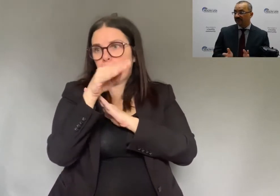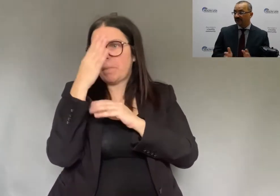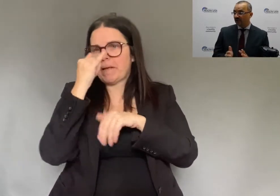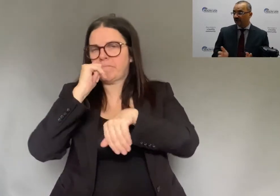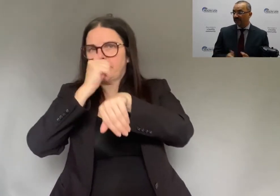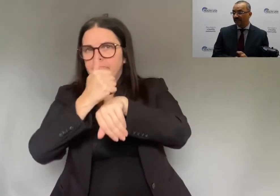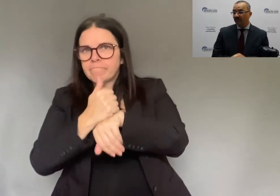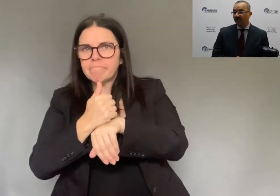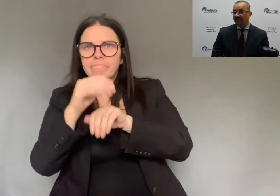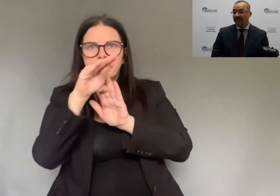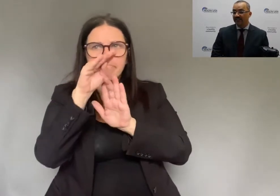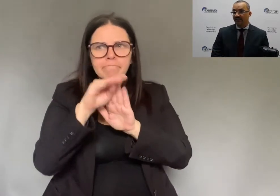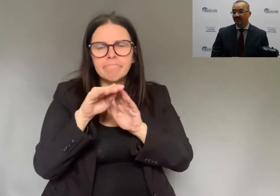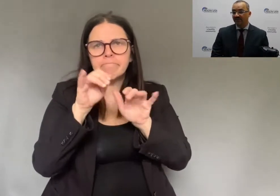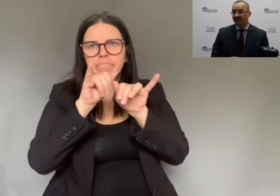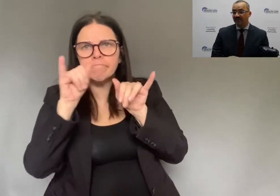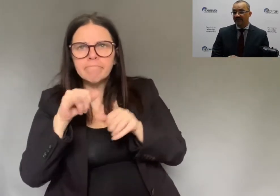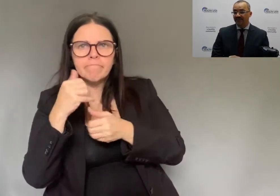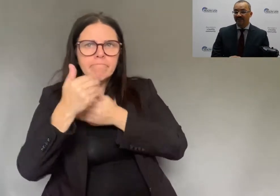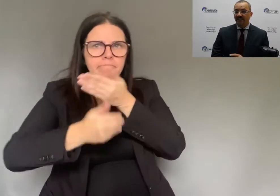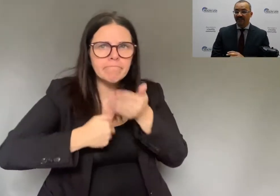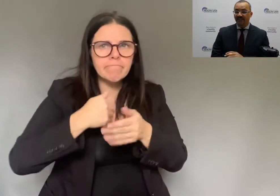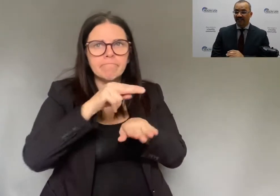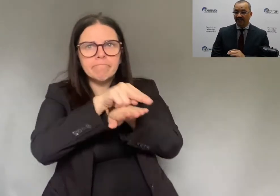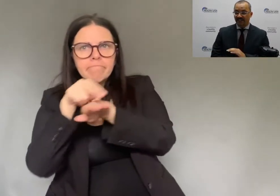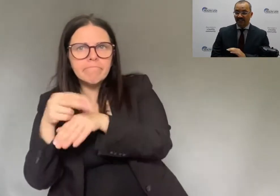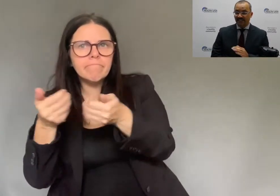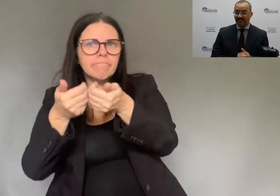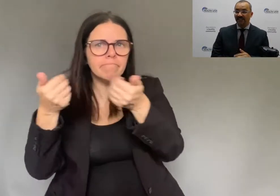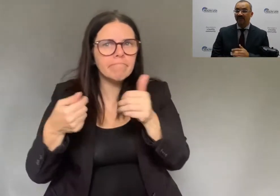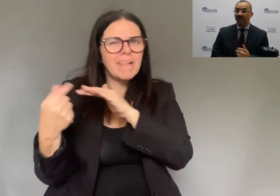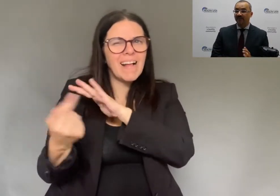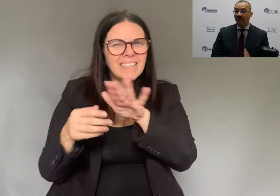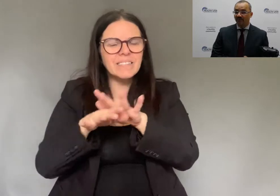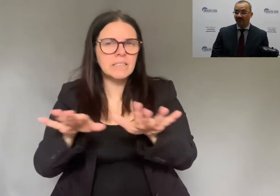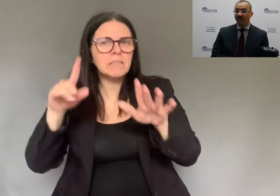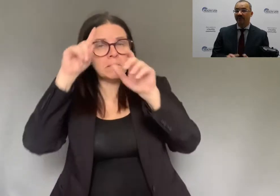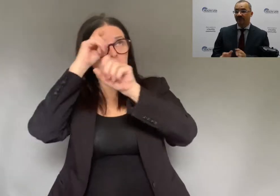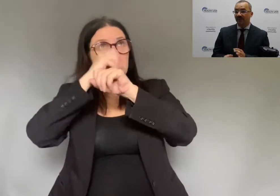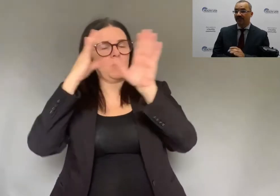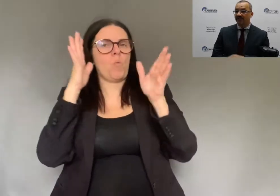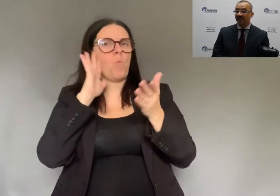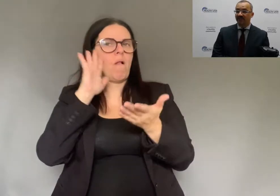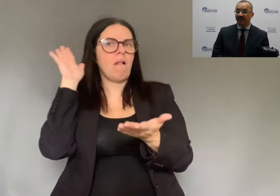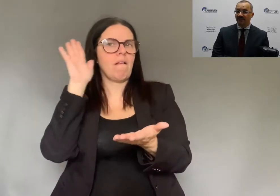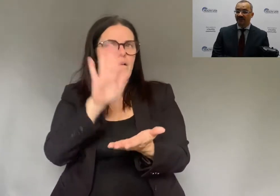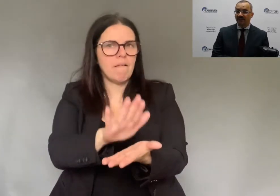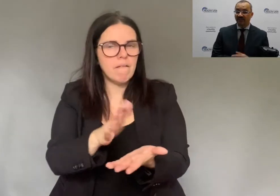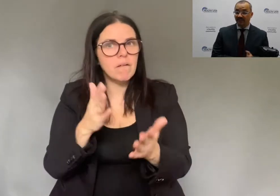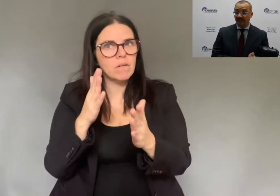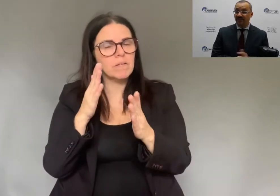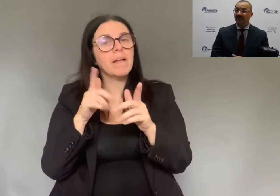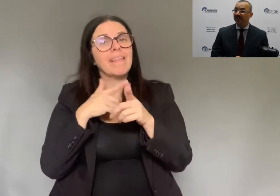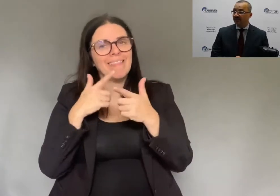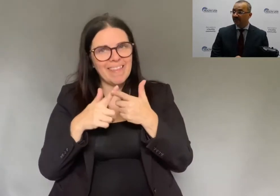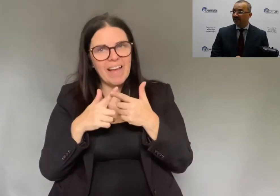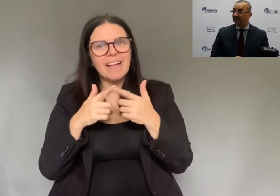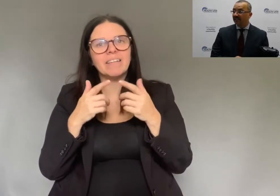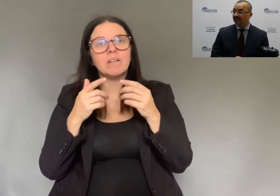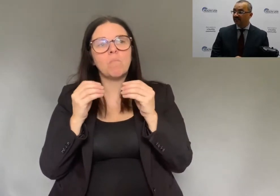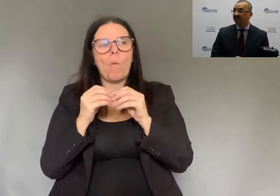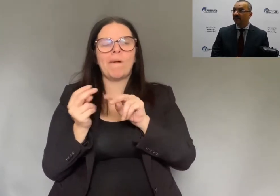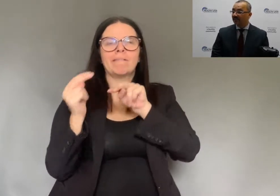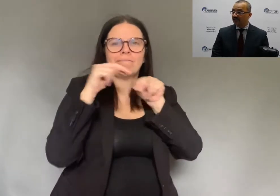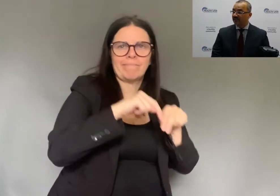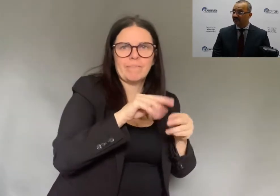place, we shouldn't see more cases in those facilities. And then it would be more focused on some of the other like community spread